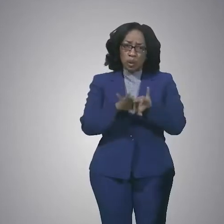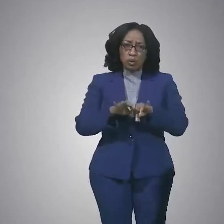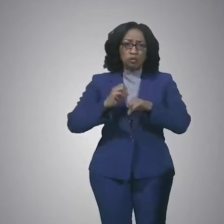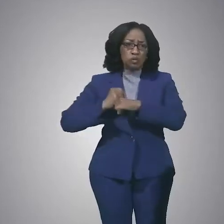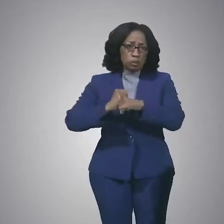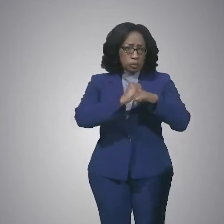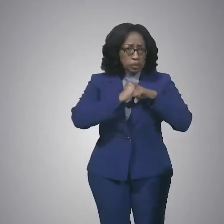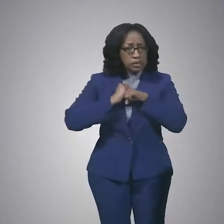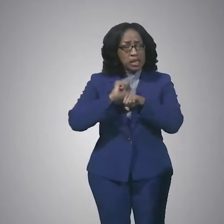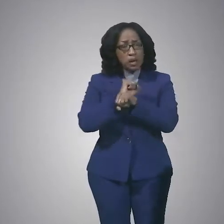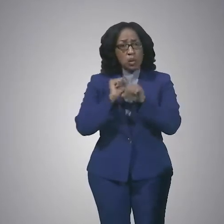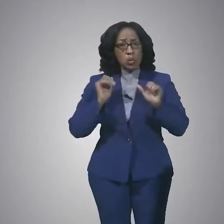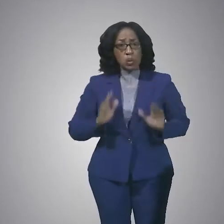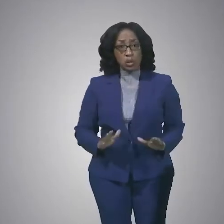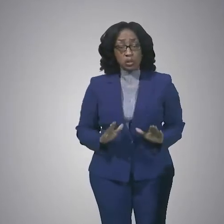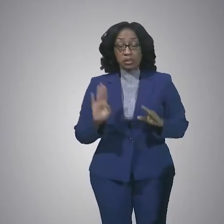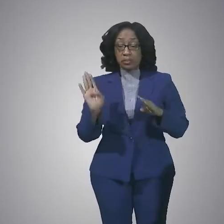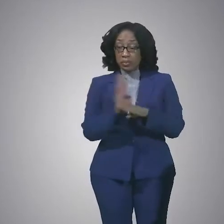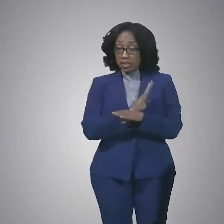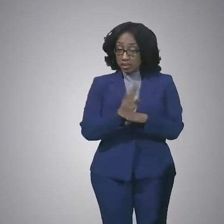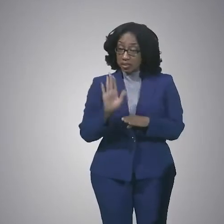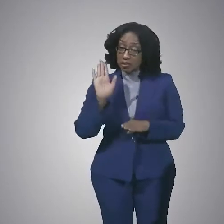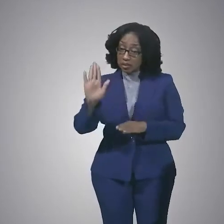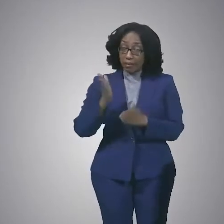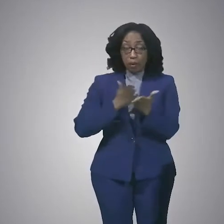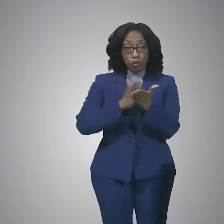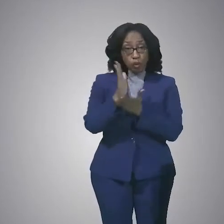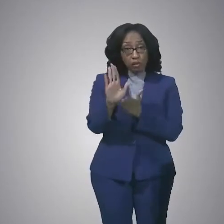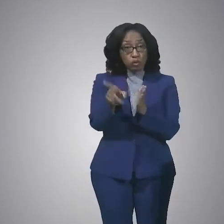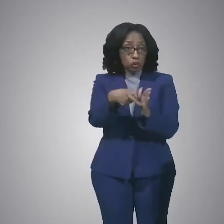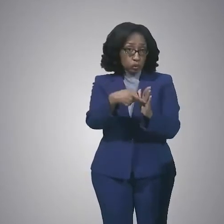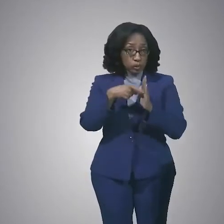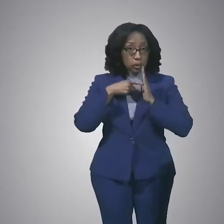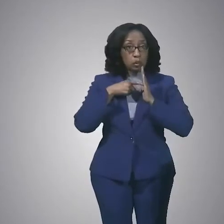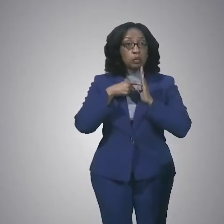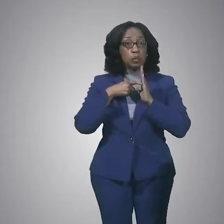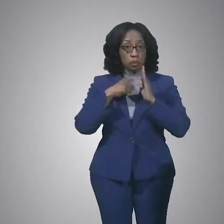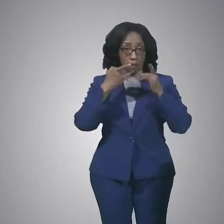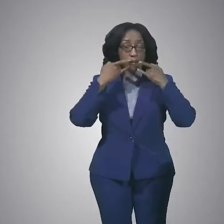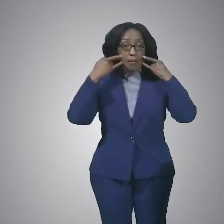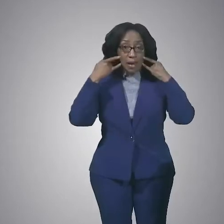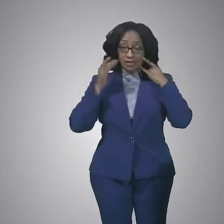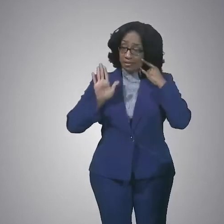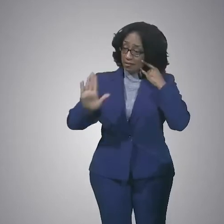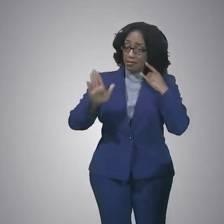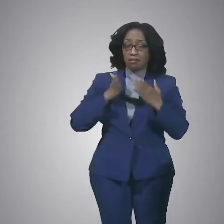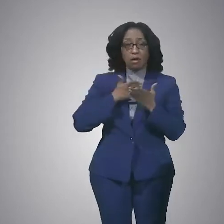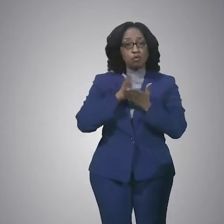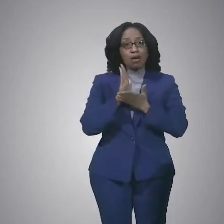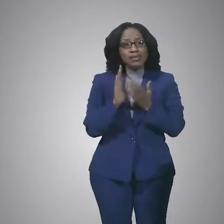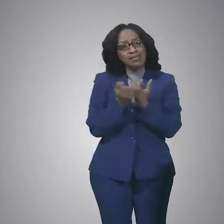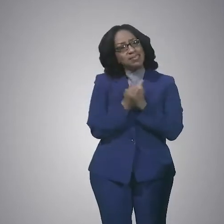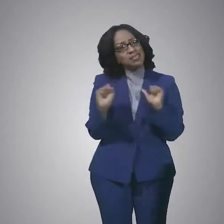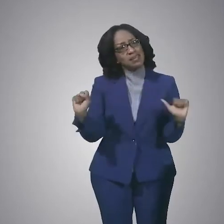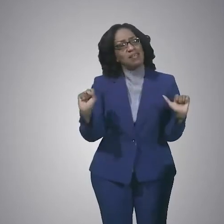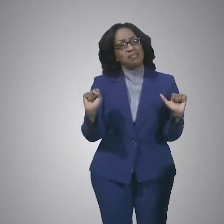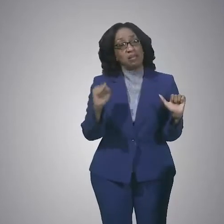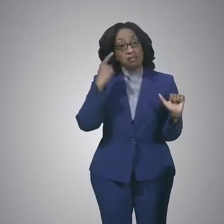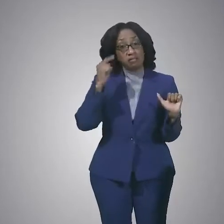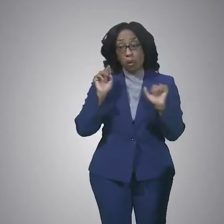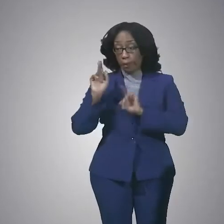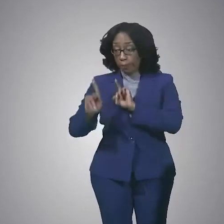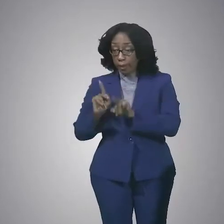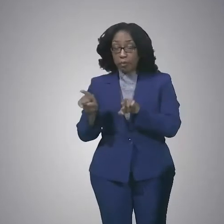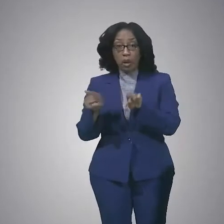to continue to require masks. They have that right as private businesses. And it's just safe practice, not only for the